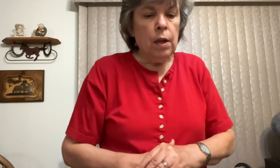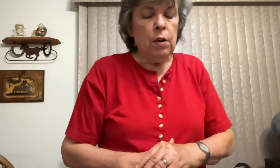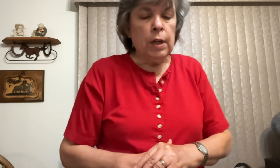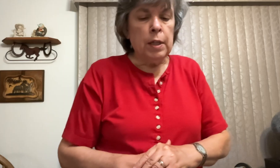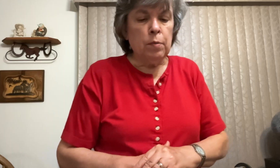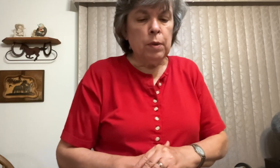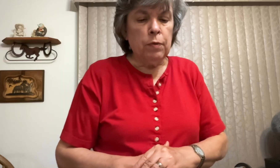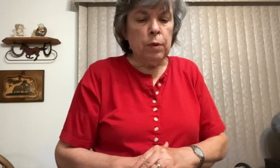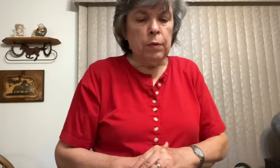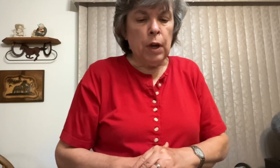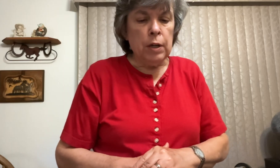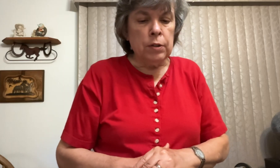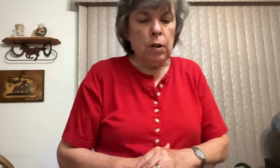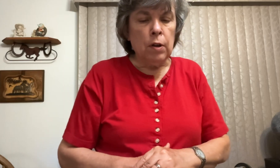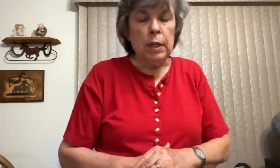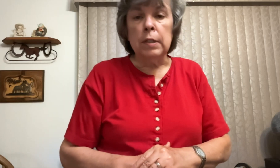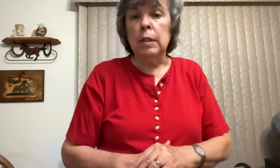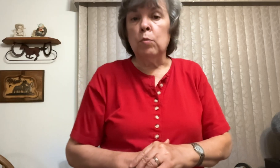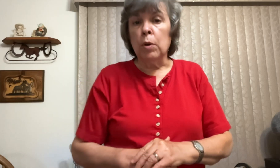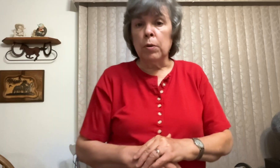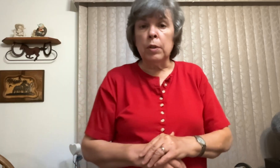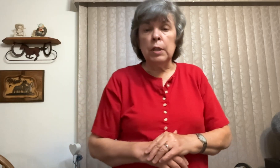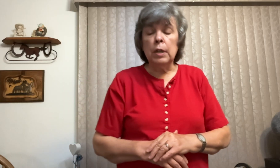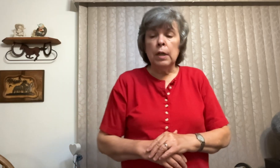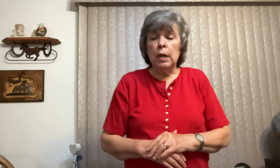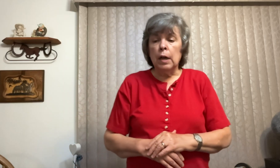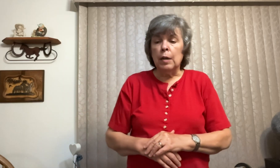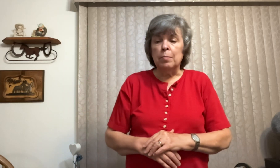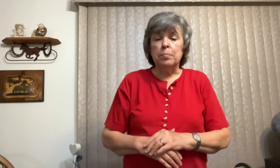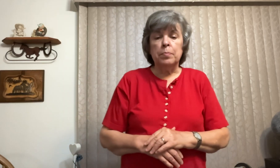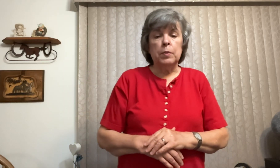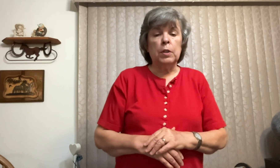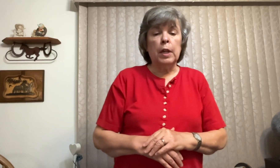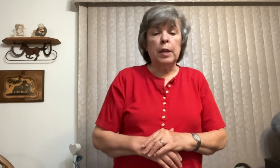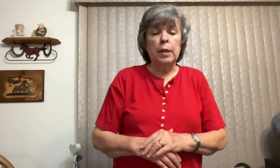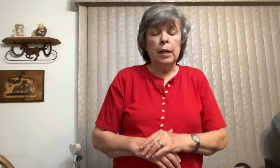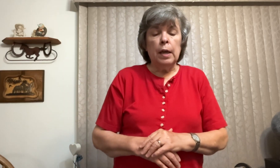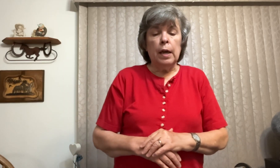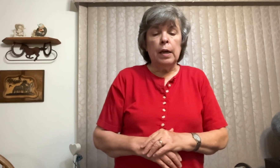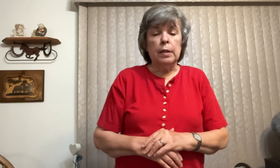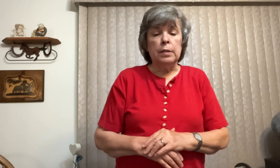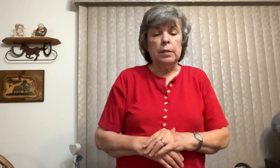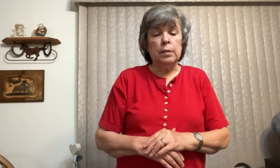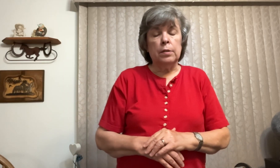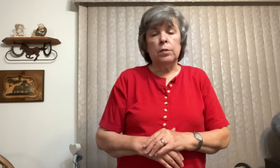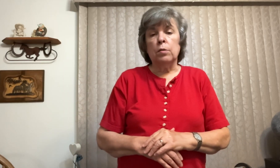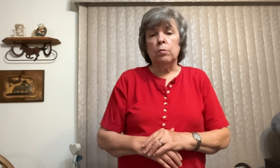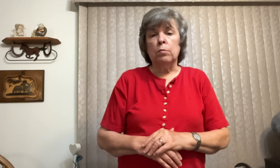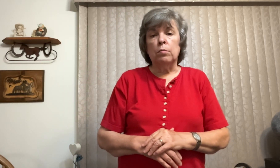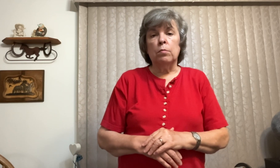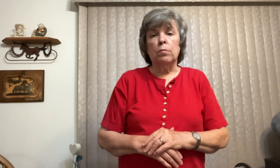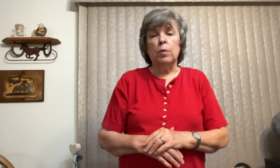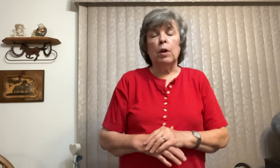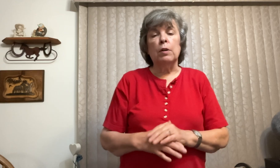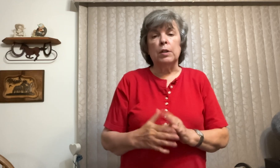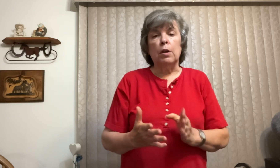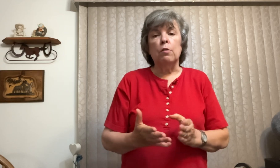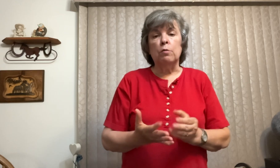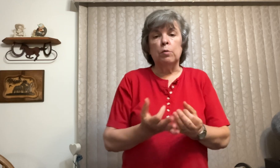Okay, then we've got a song, Is He Worthy, today, and so we already know the